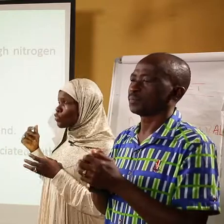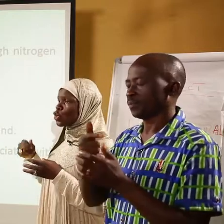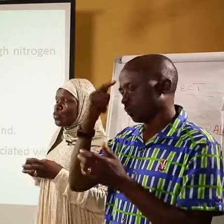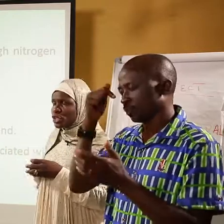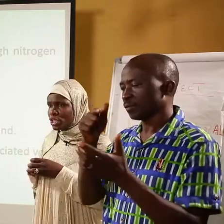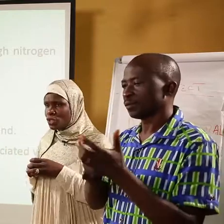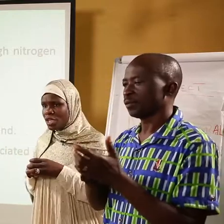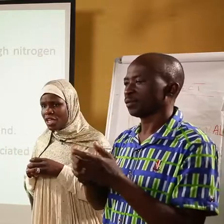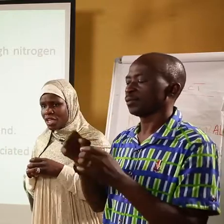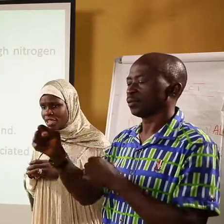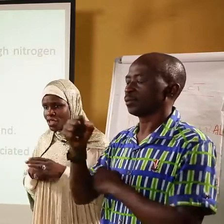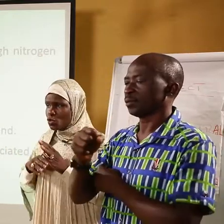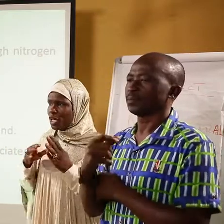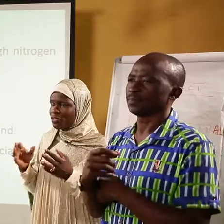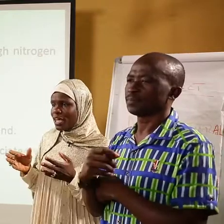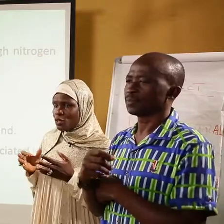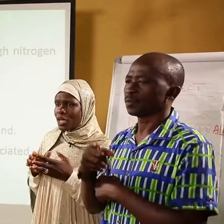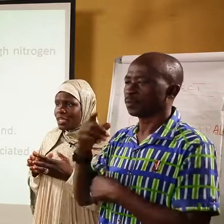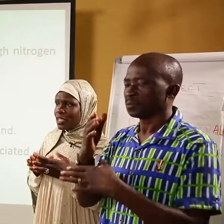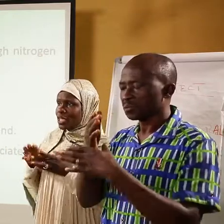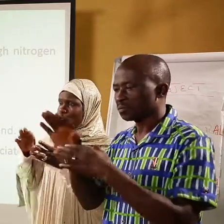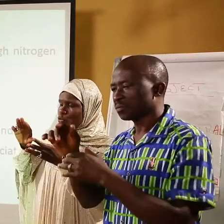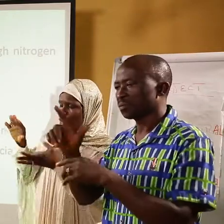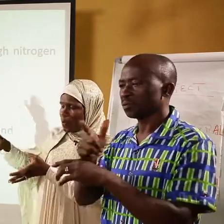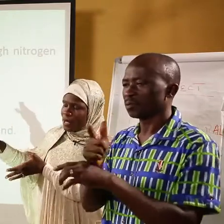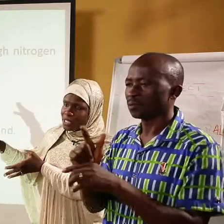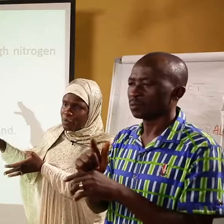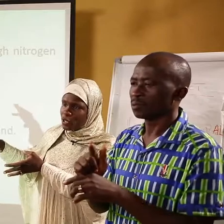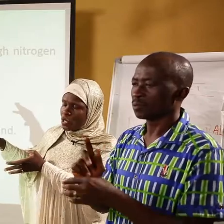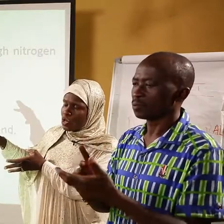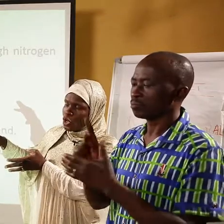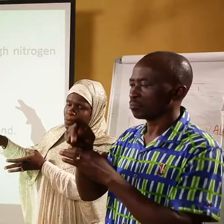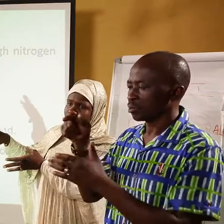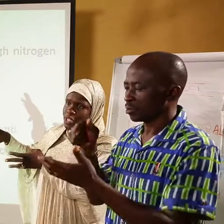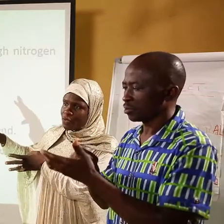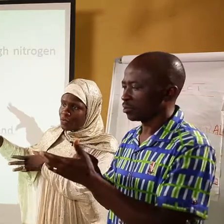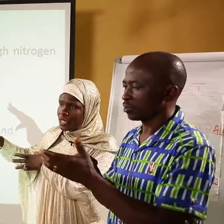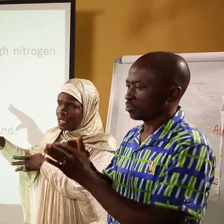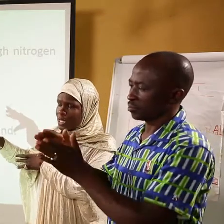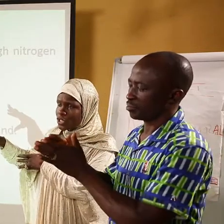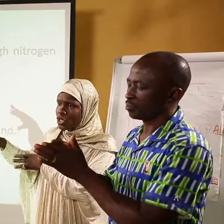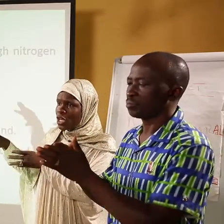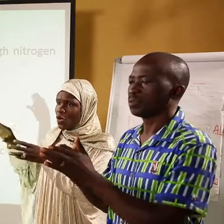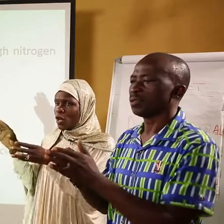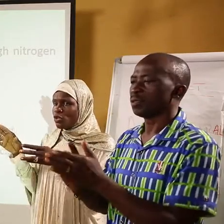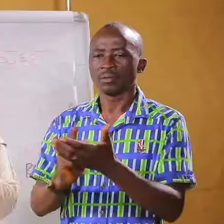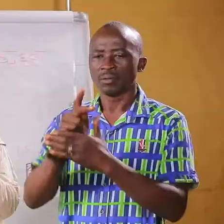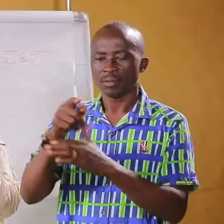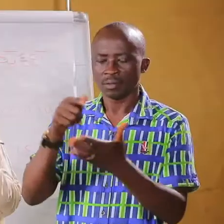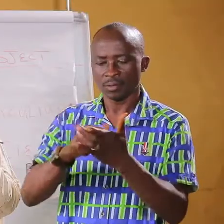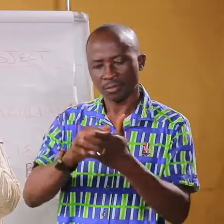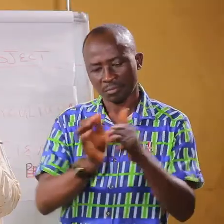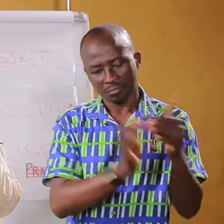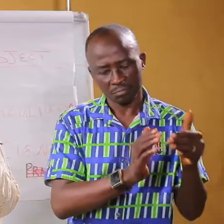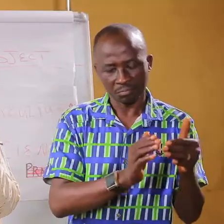use of crop rotation. That is, you can divide your land. You plant a particular crops in a different section, while you plant